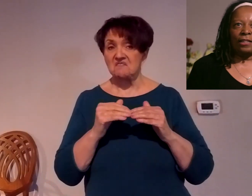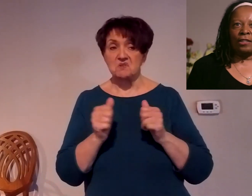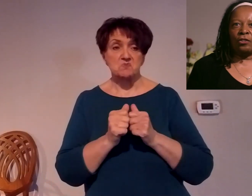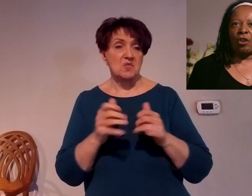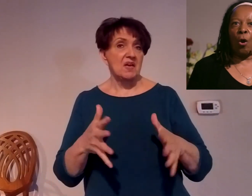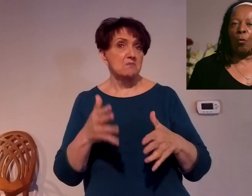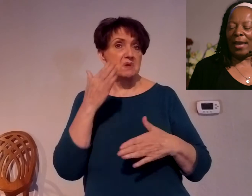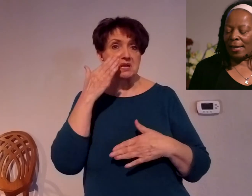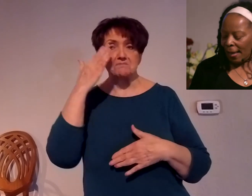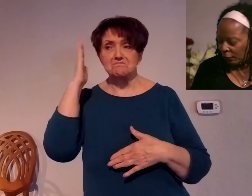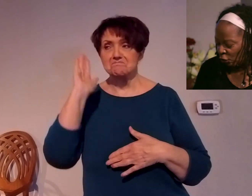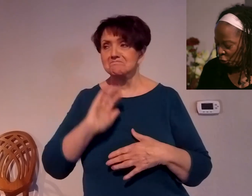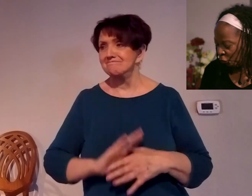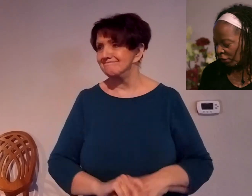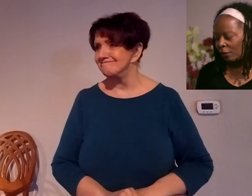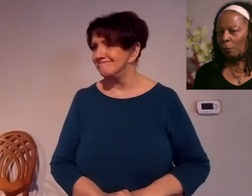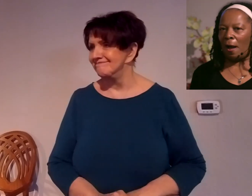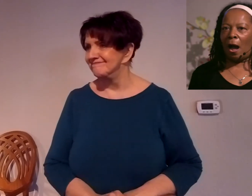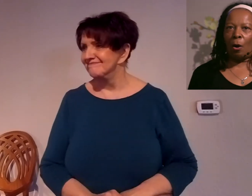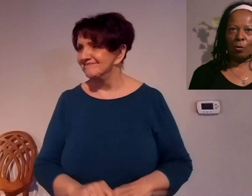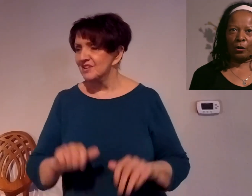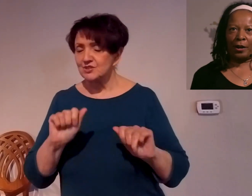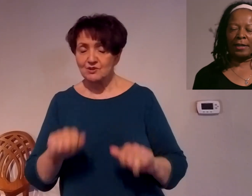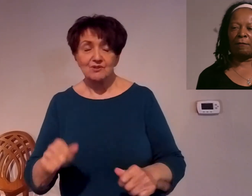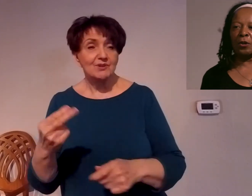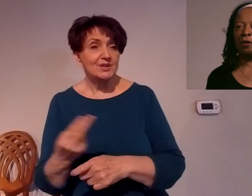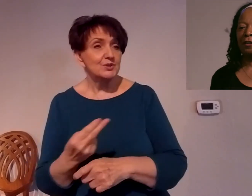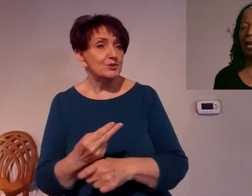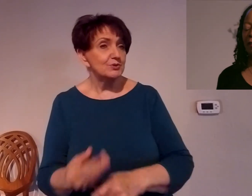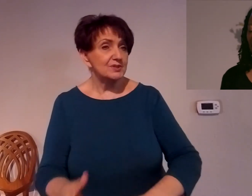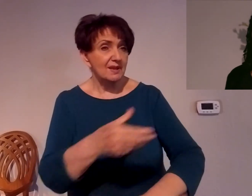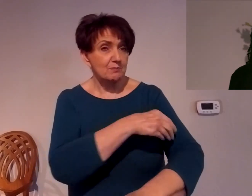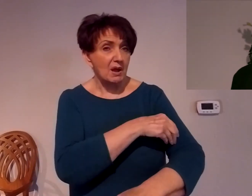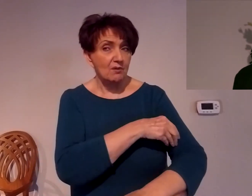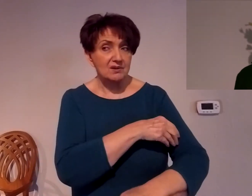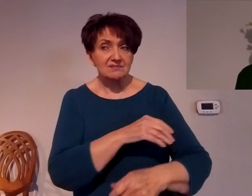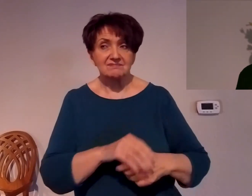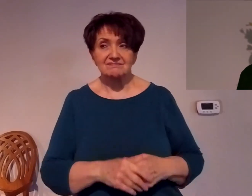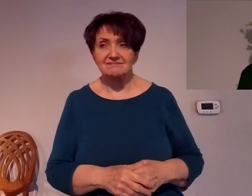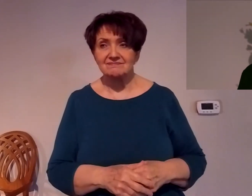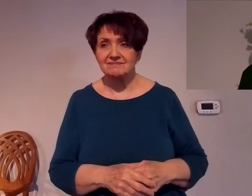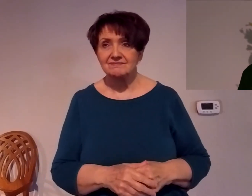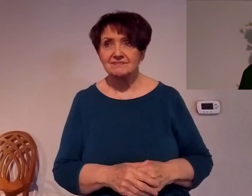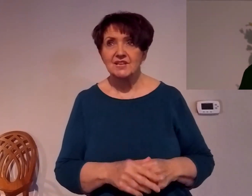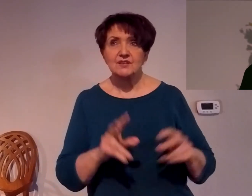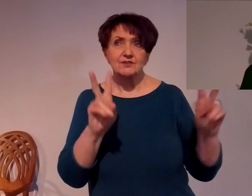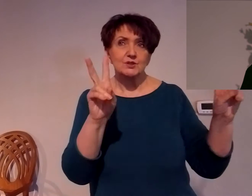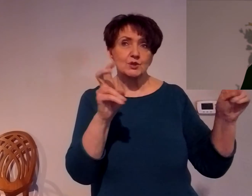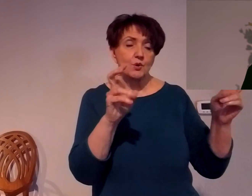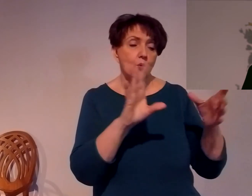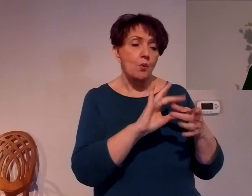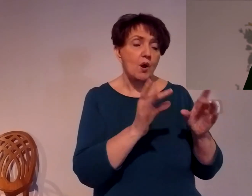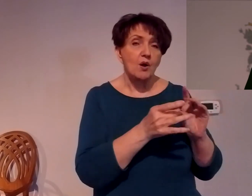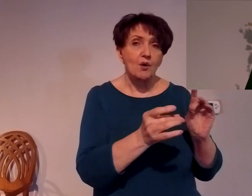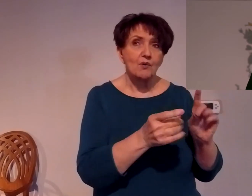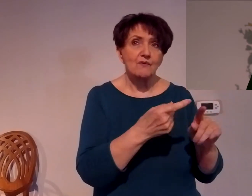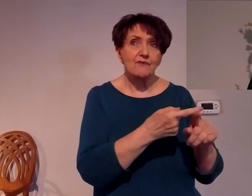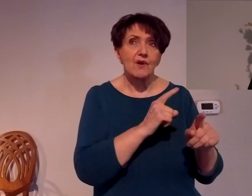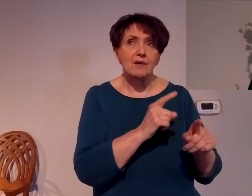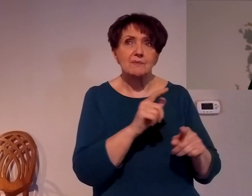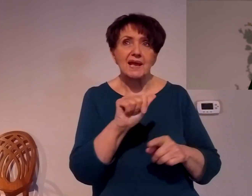right? So we can use this power, and if you're not, this is a quote from Aladdin's